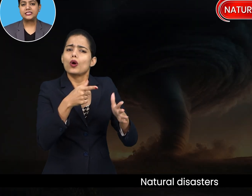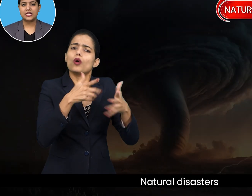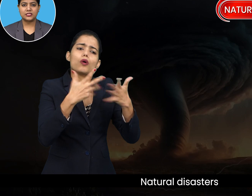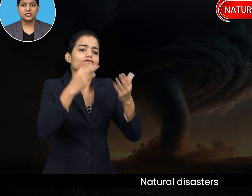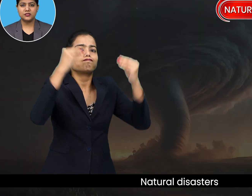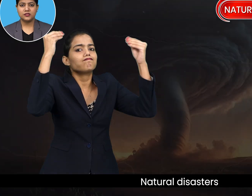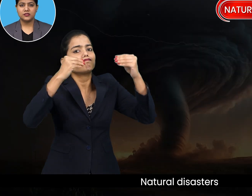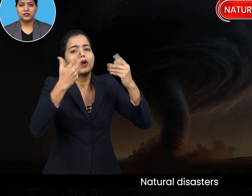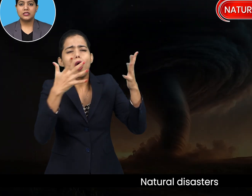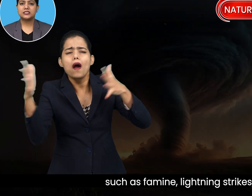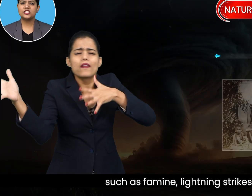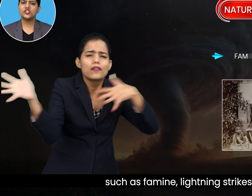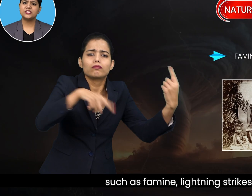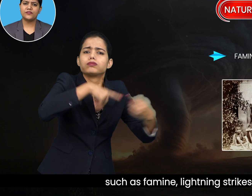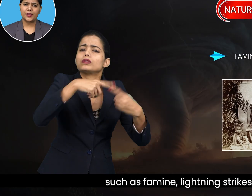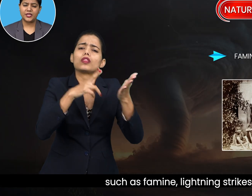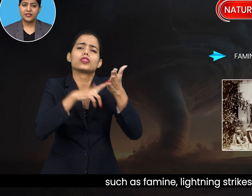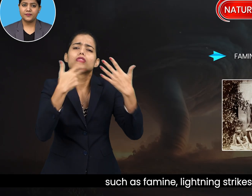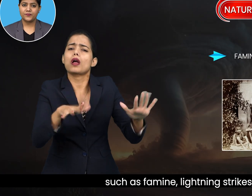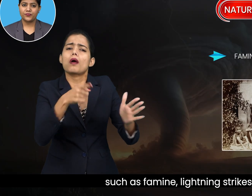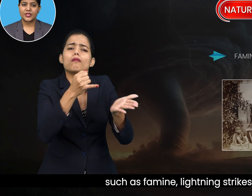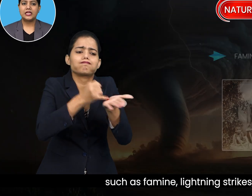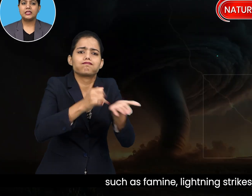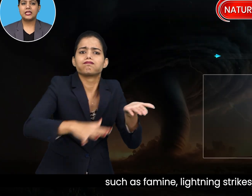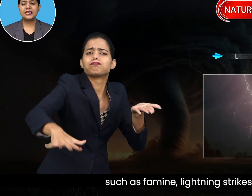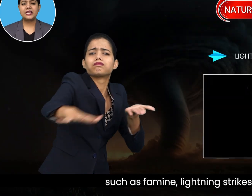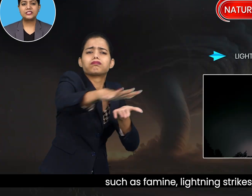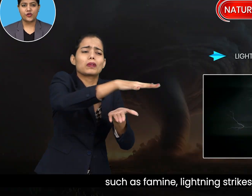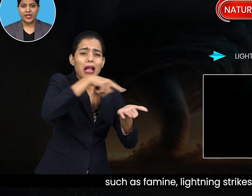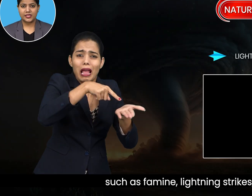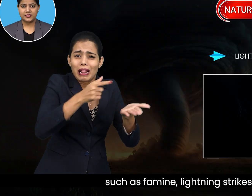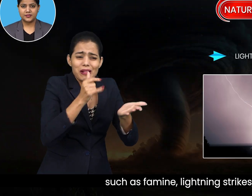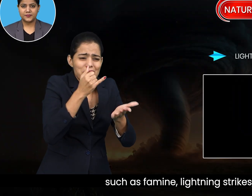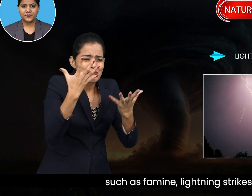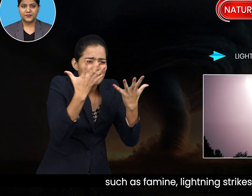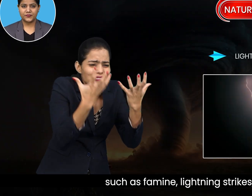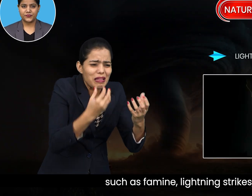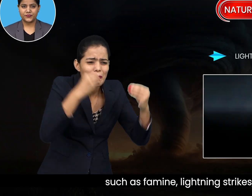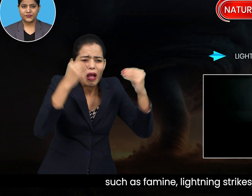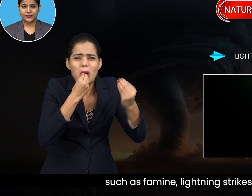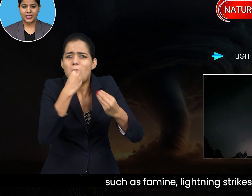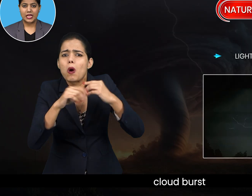Natural disasters such as famine, lightning strikes,